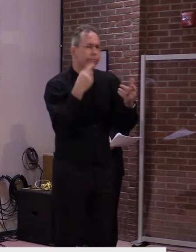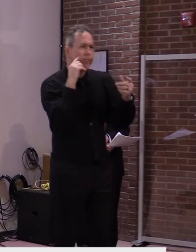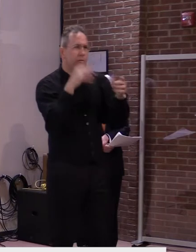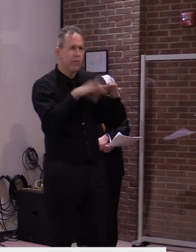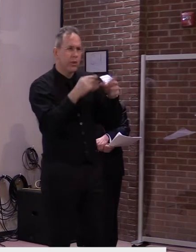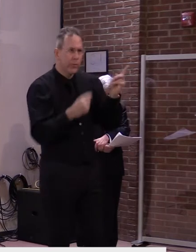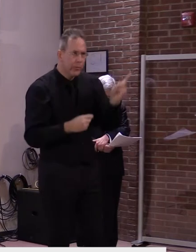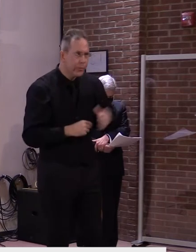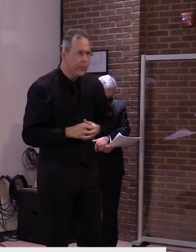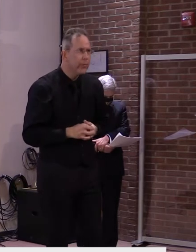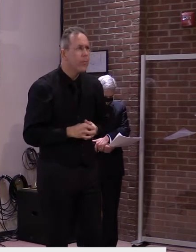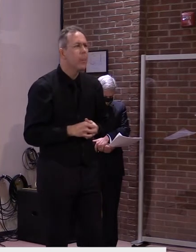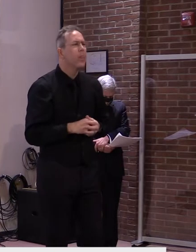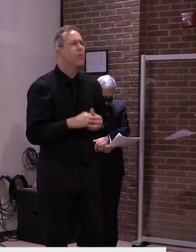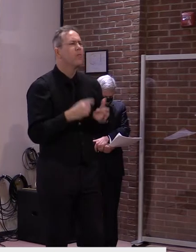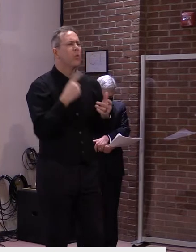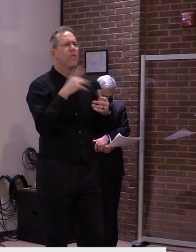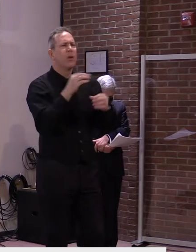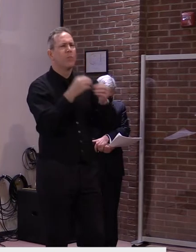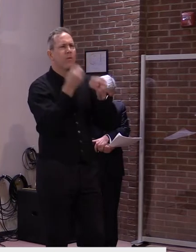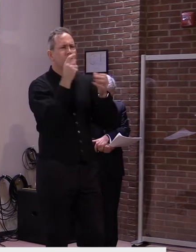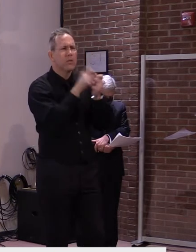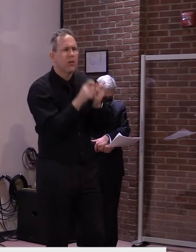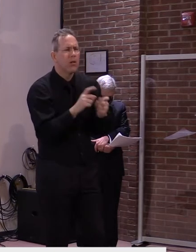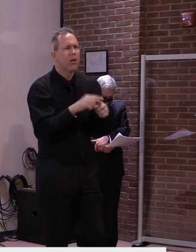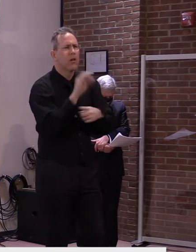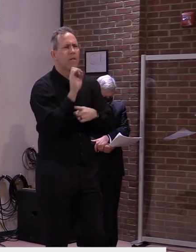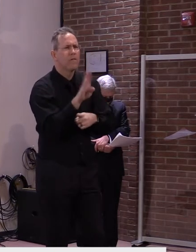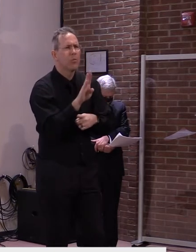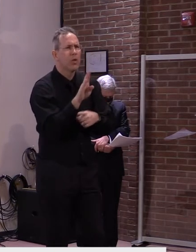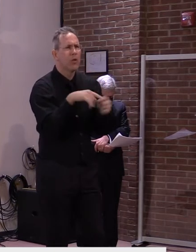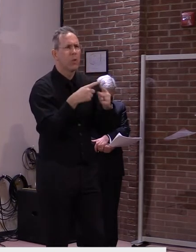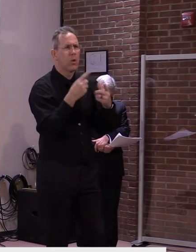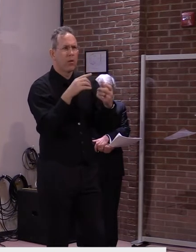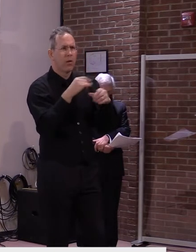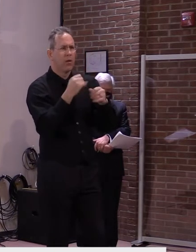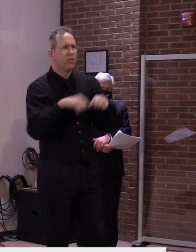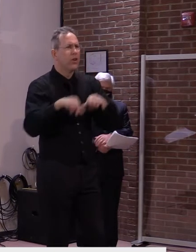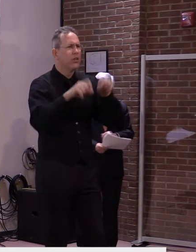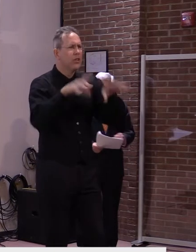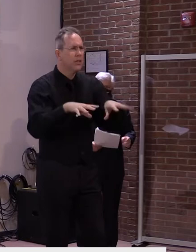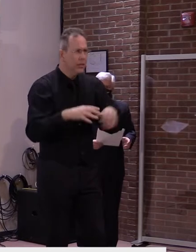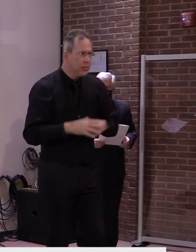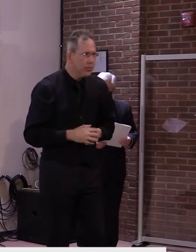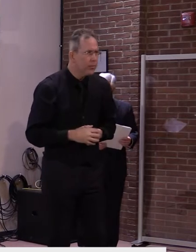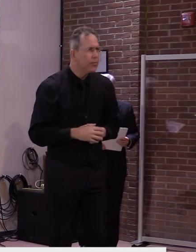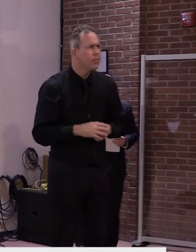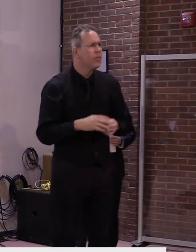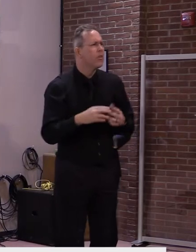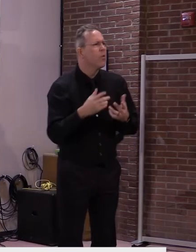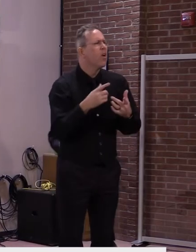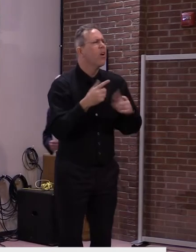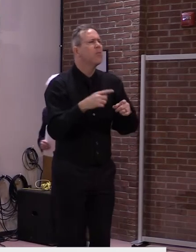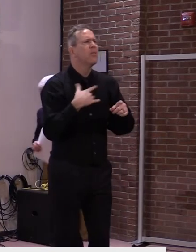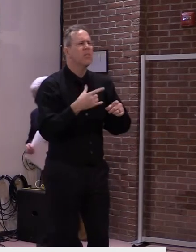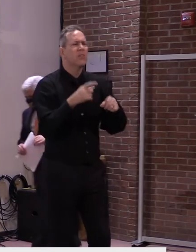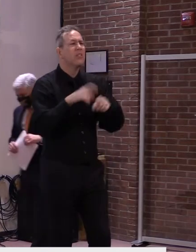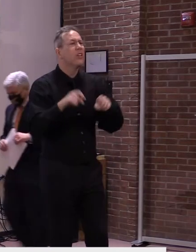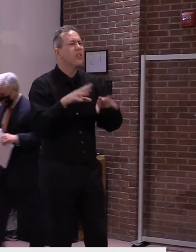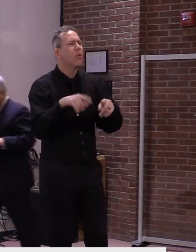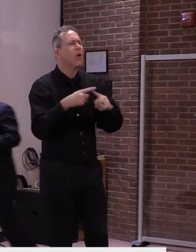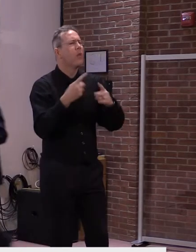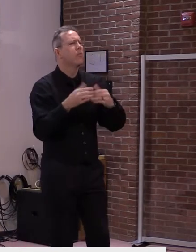February. Tests are normally administered in May. That concludes my update. I'll now turn it over to Secretary Smith.